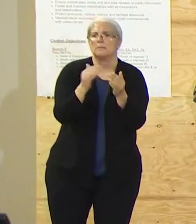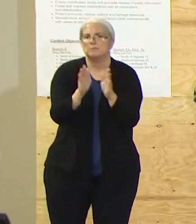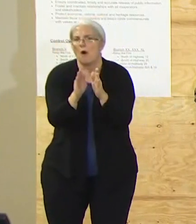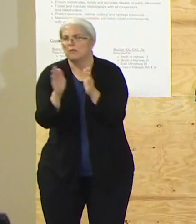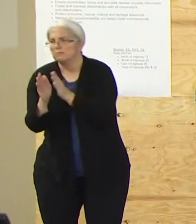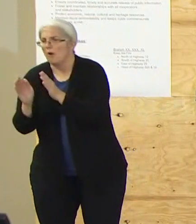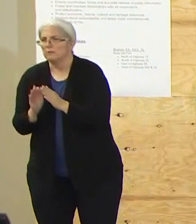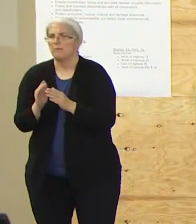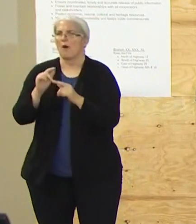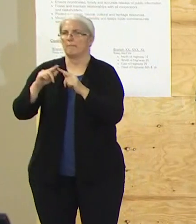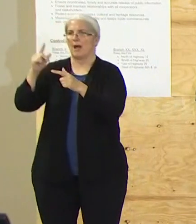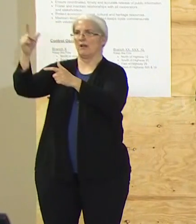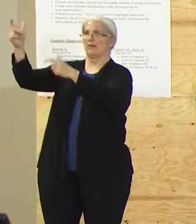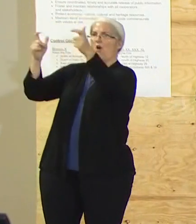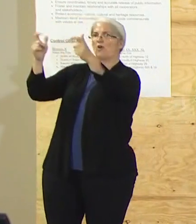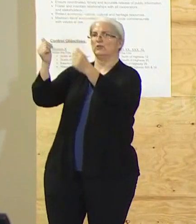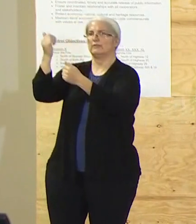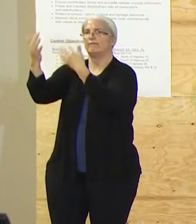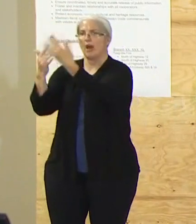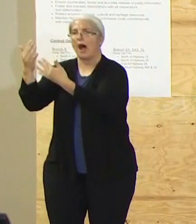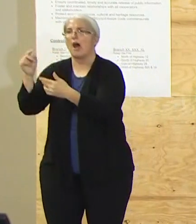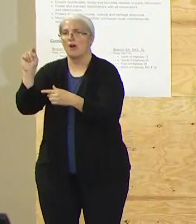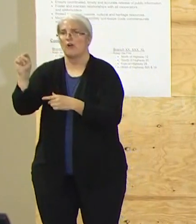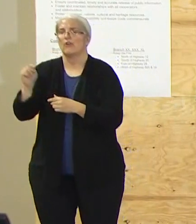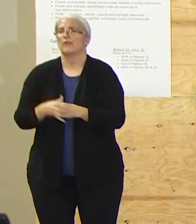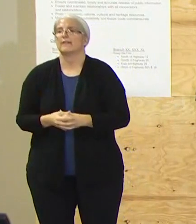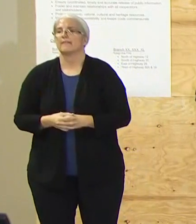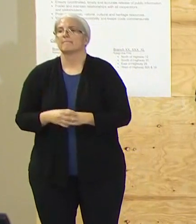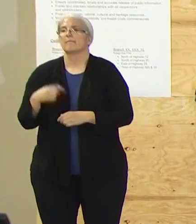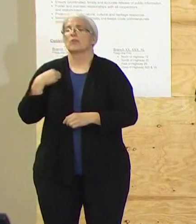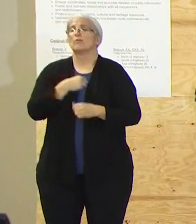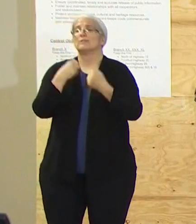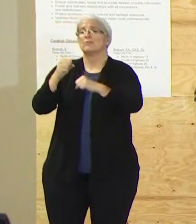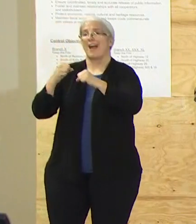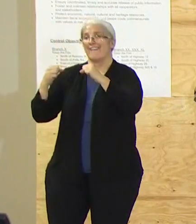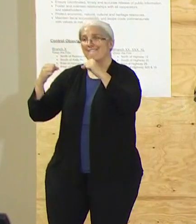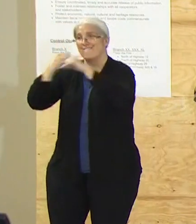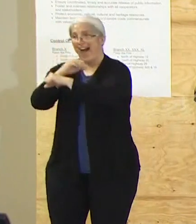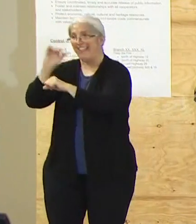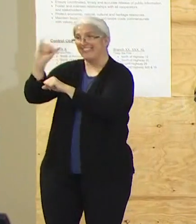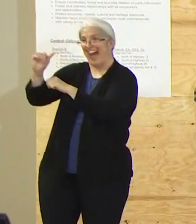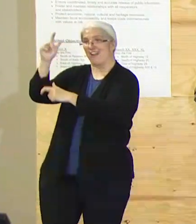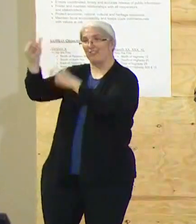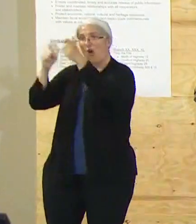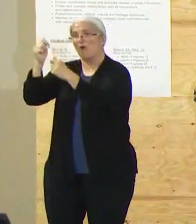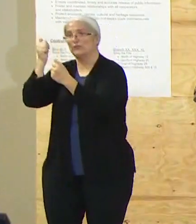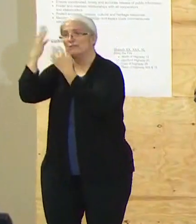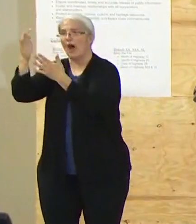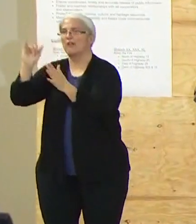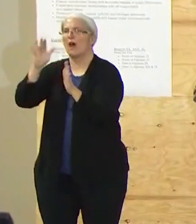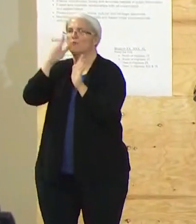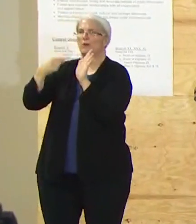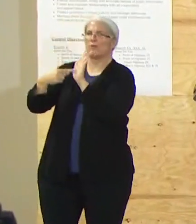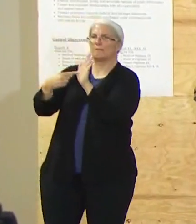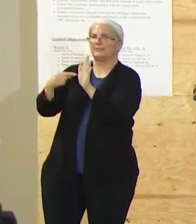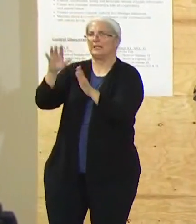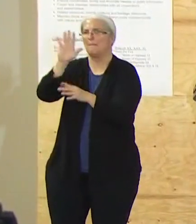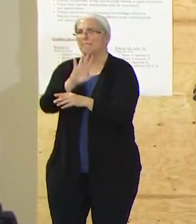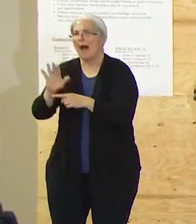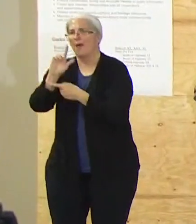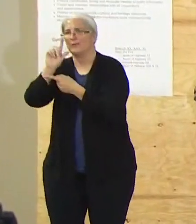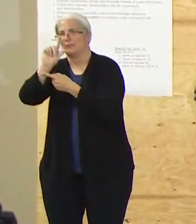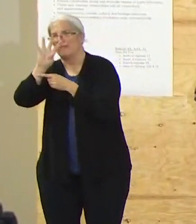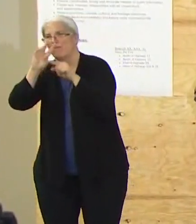larger complexes that we're battling represents roughly 24 fires that have required incident